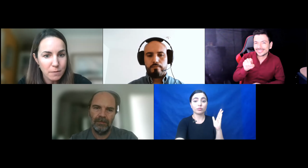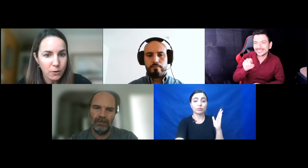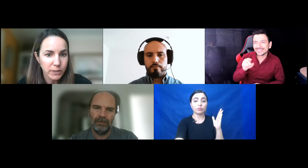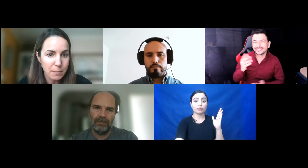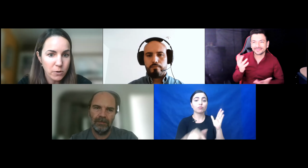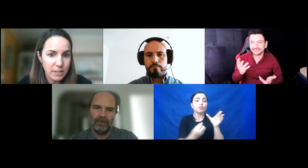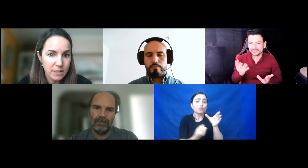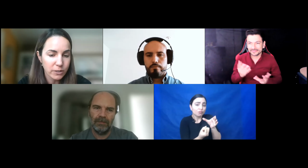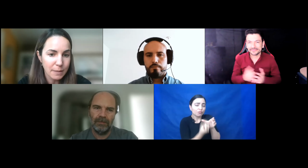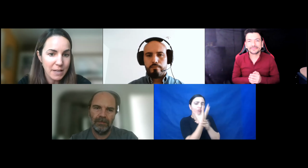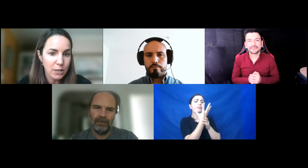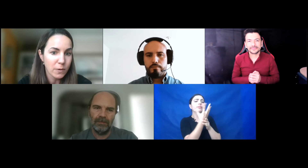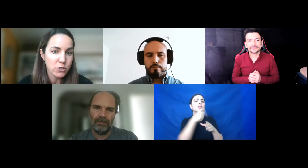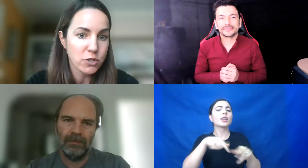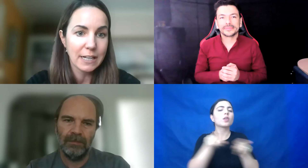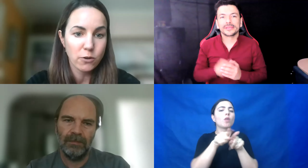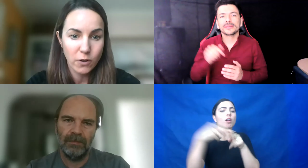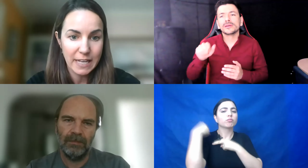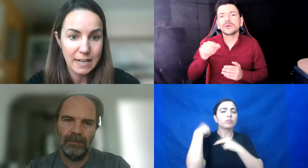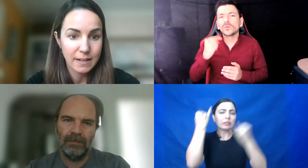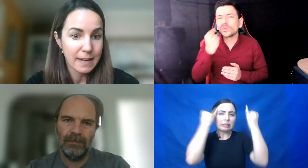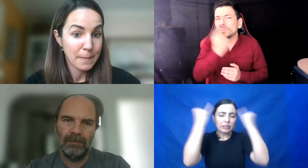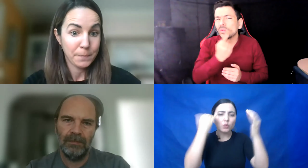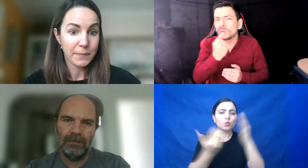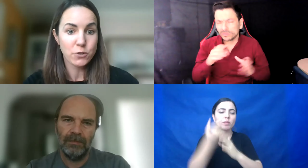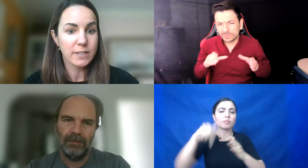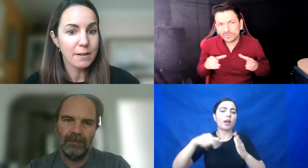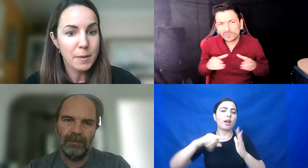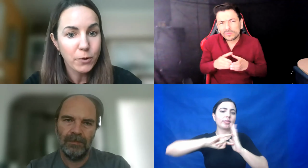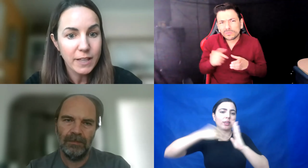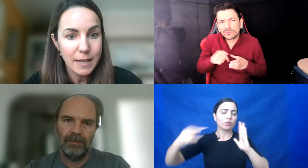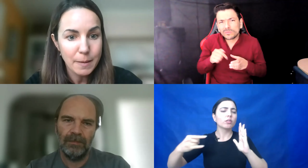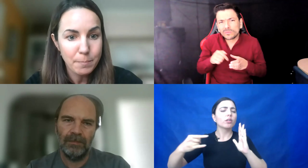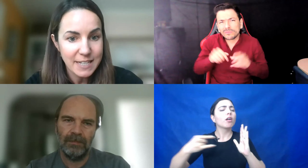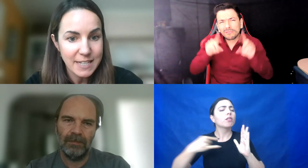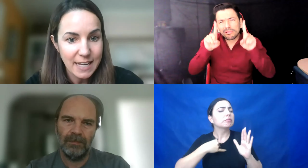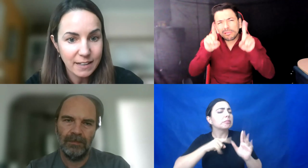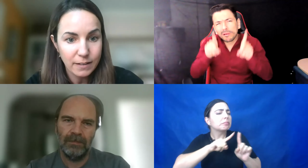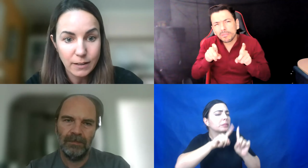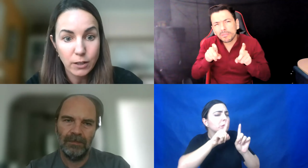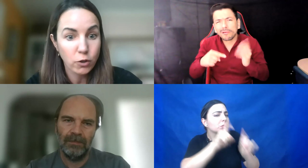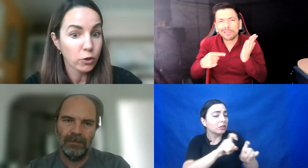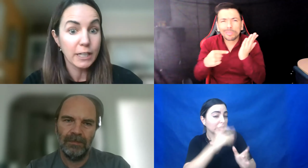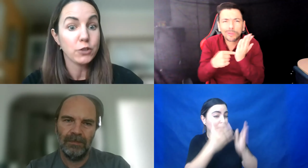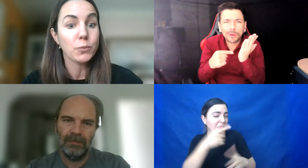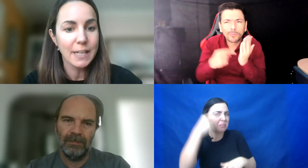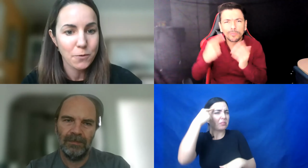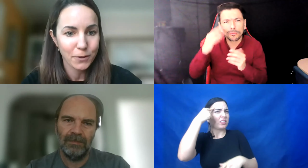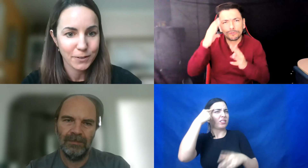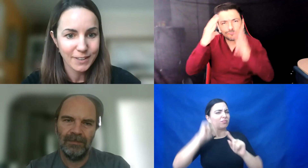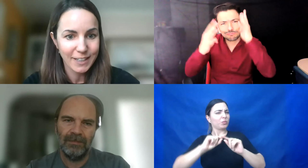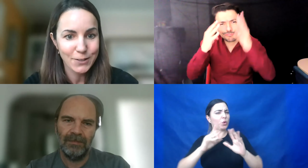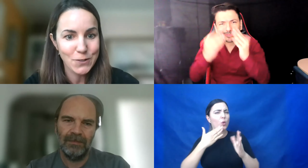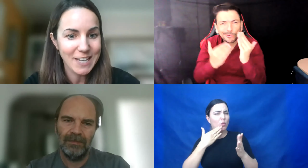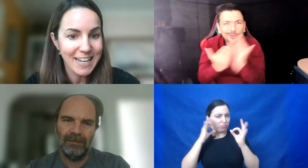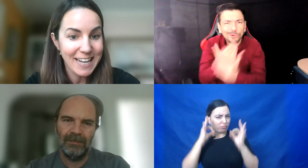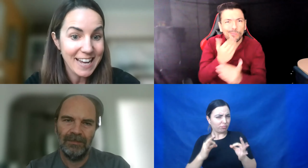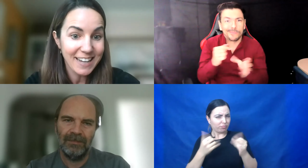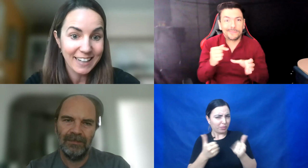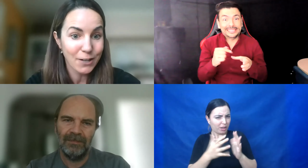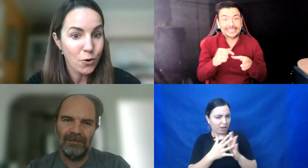developed by a division that is in charge of topics of innovation and technology. This might